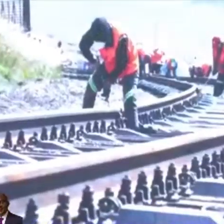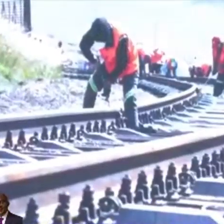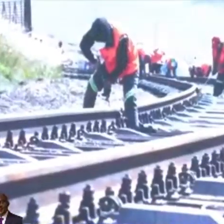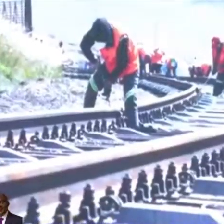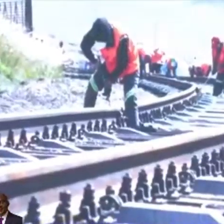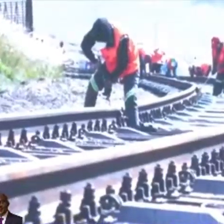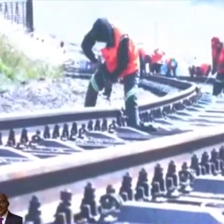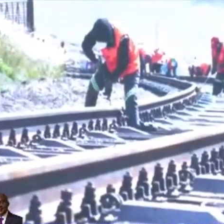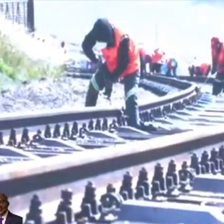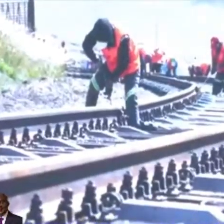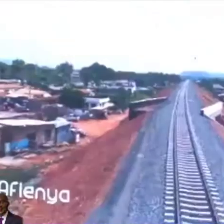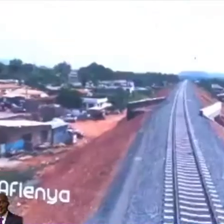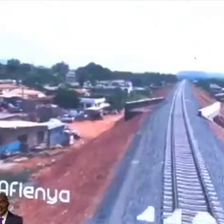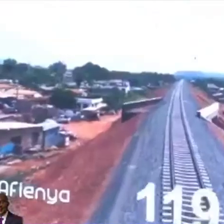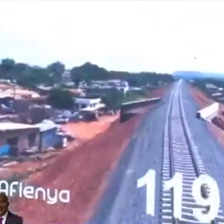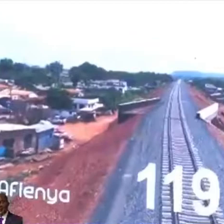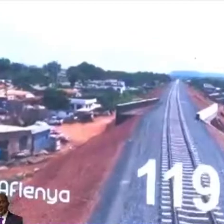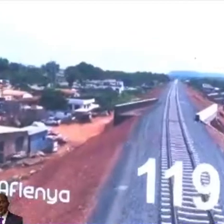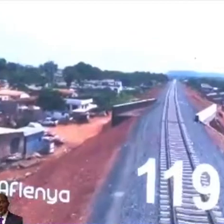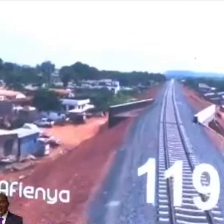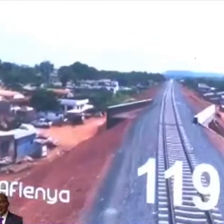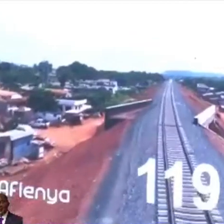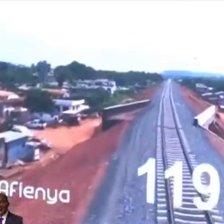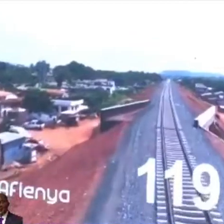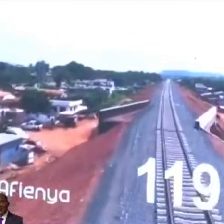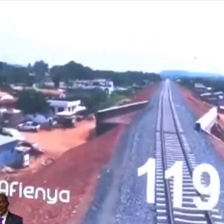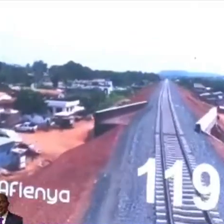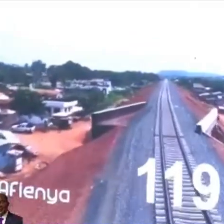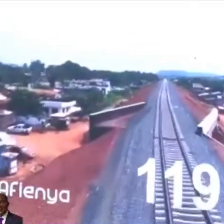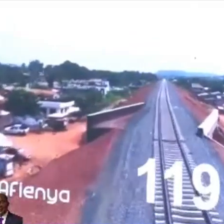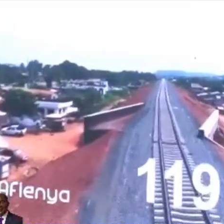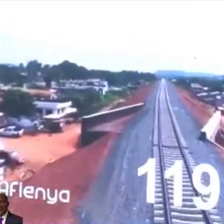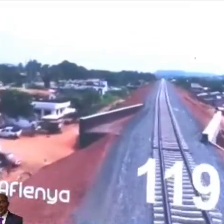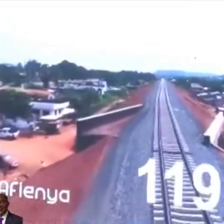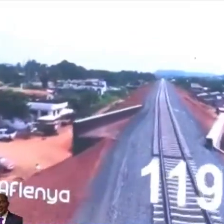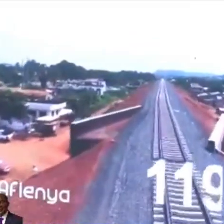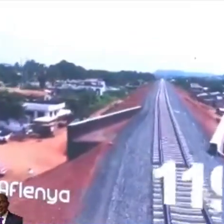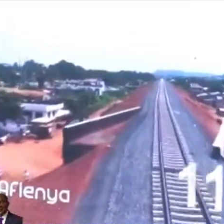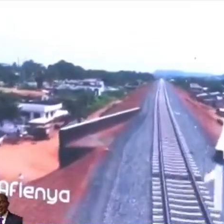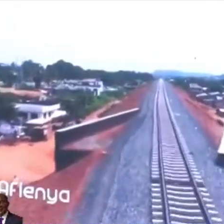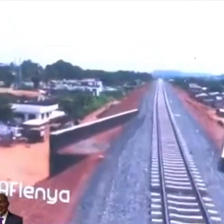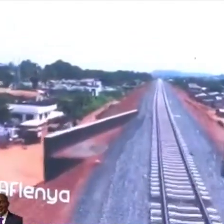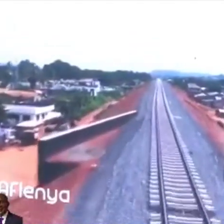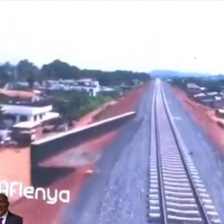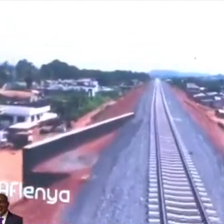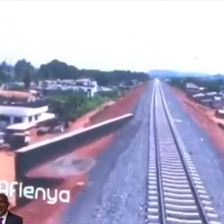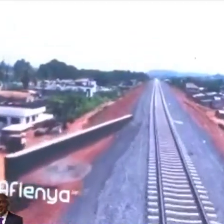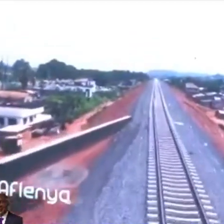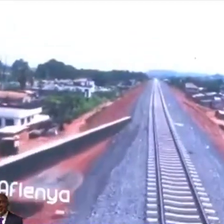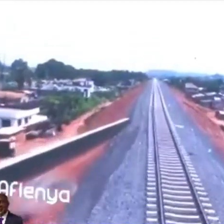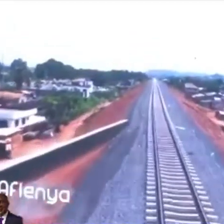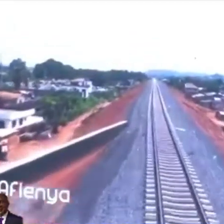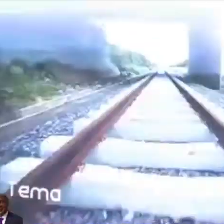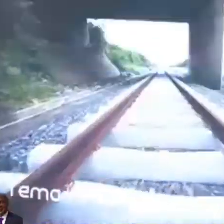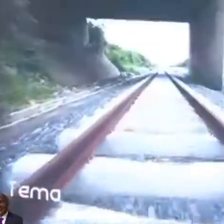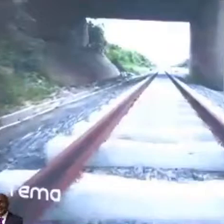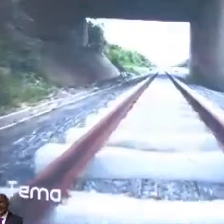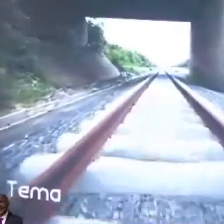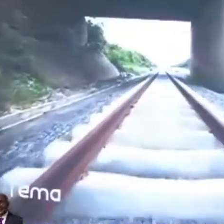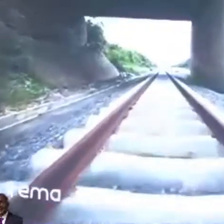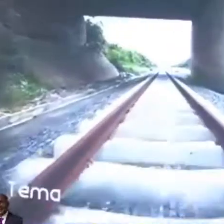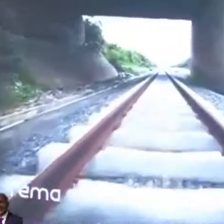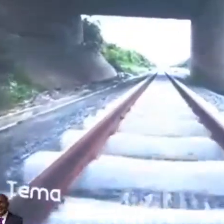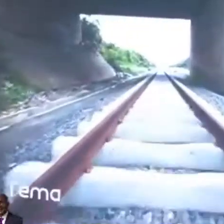network entirely with over 119 kilometers of new railway tracks under construction, along